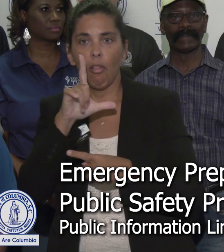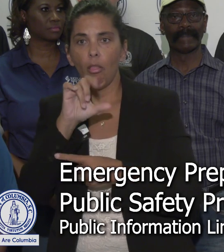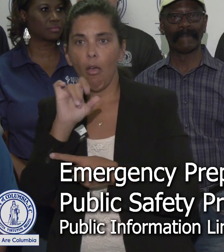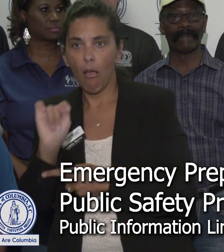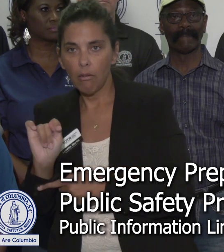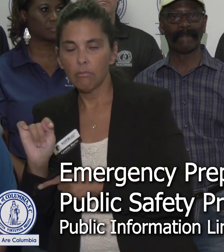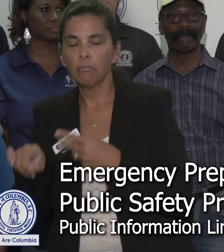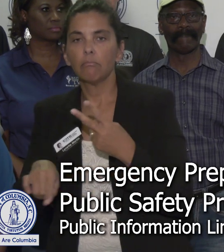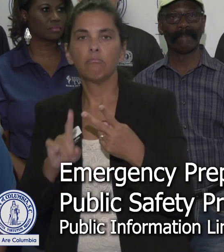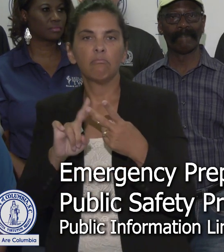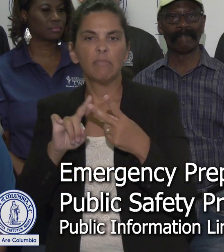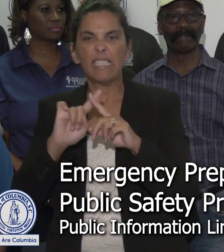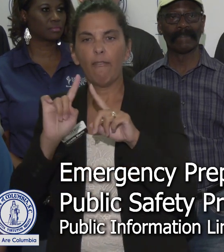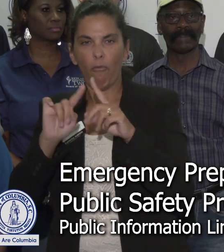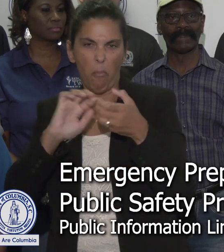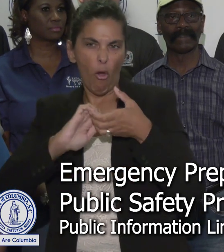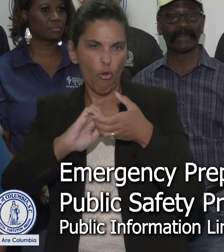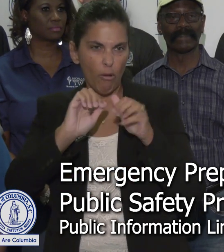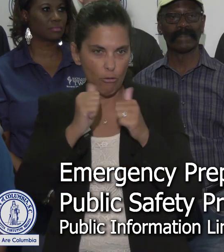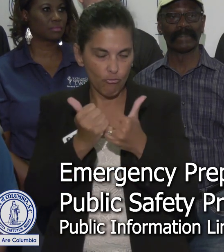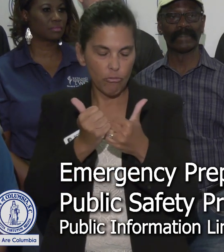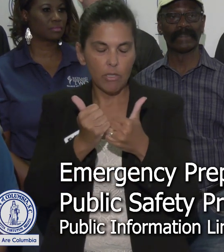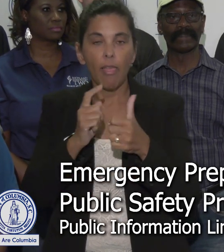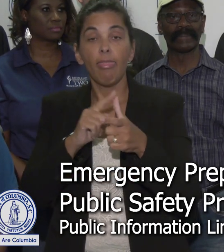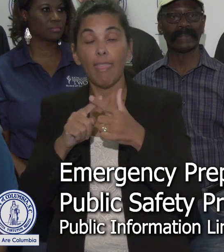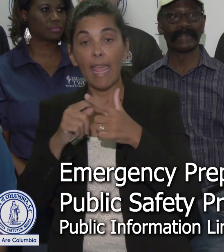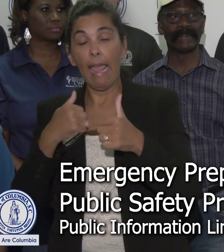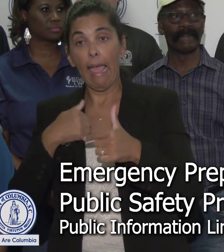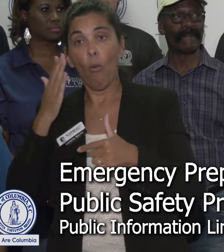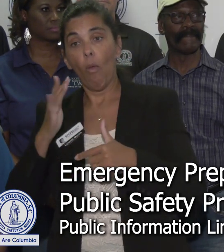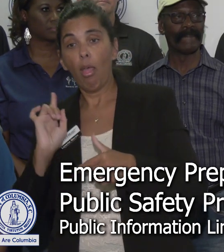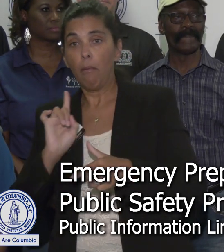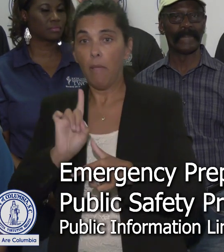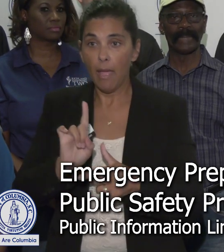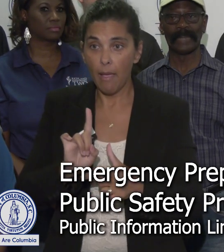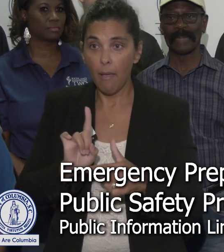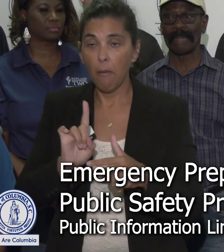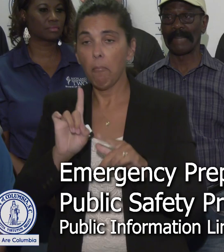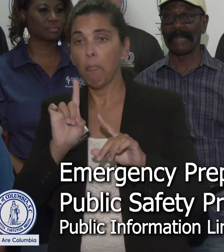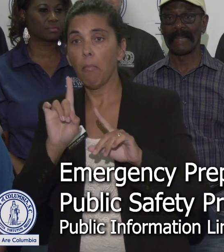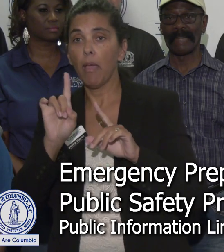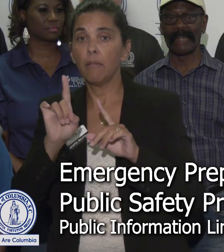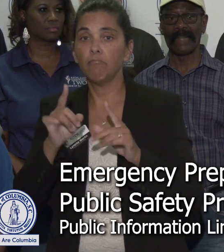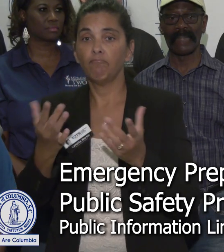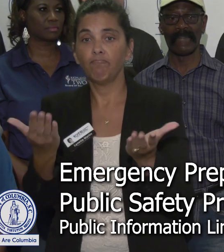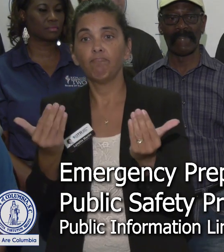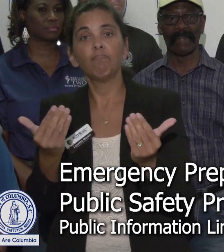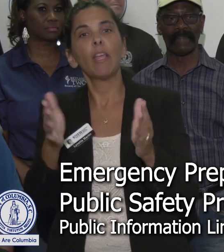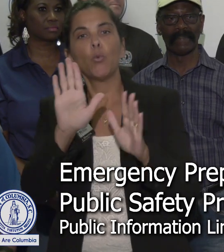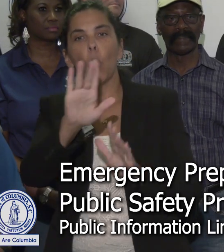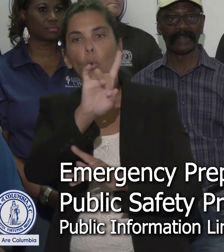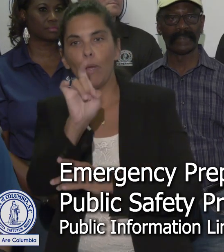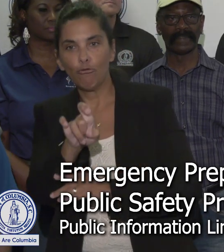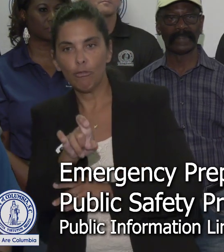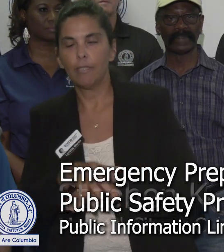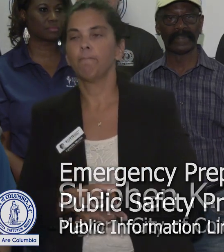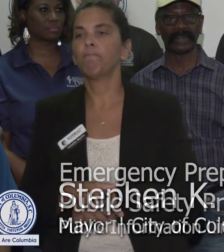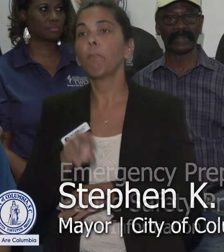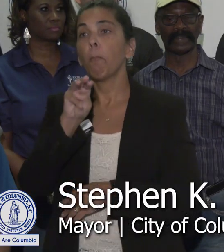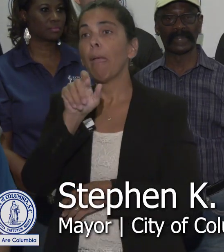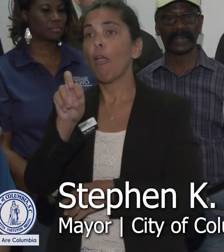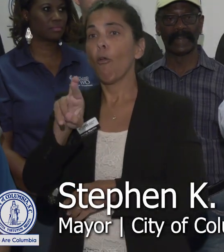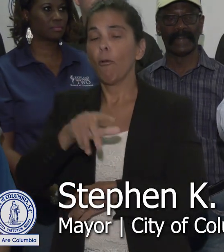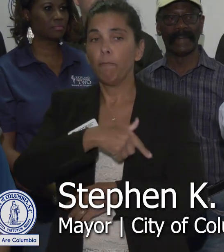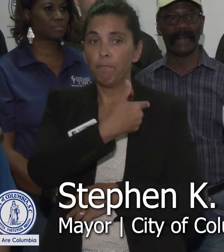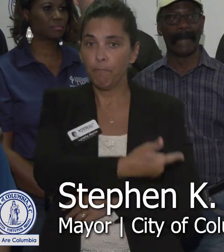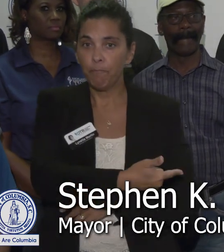some of our other partner agencies. And then I'll come back up and help you with any questions and answers. Mayor Benjamin. Thank you, Teresa.